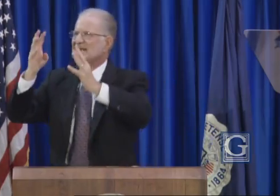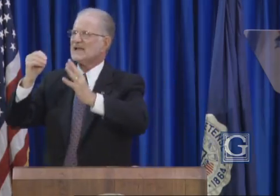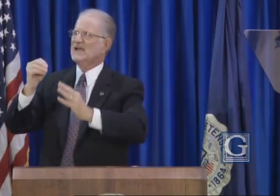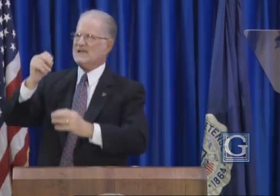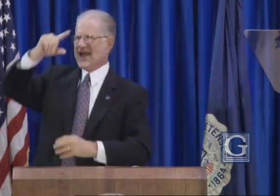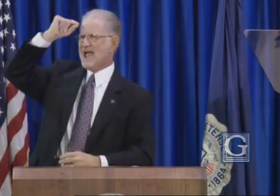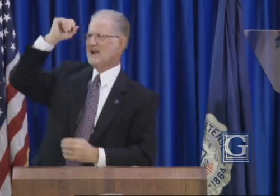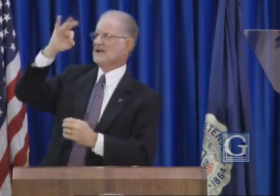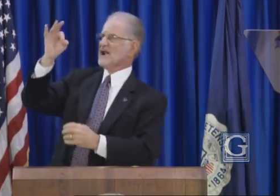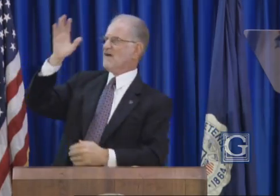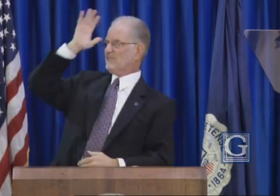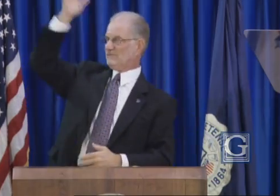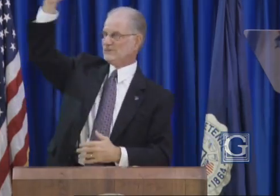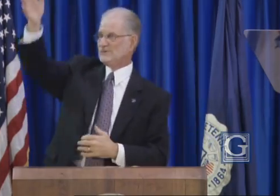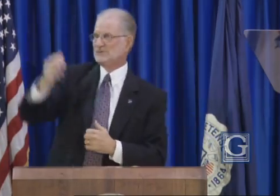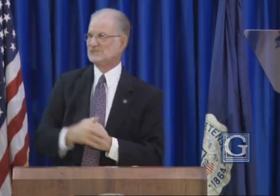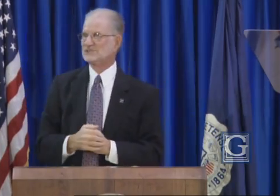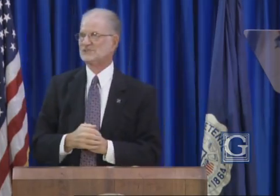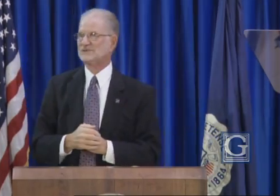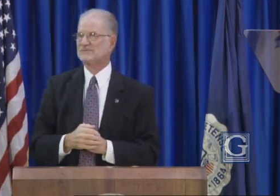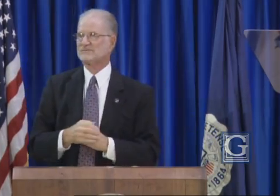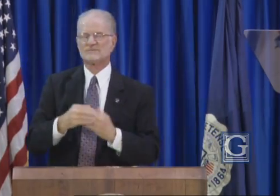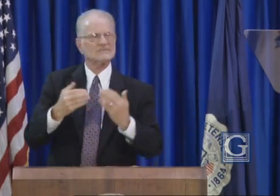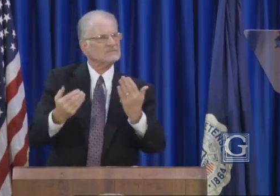imagining and then creating the Gallaudet of the future.